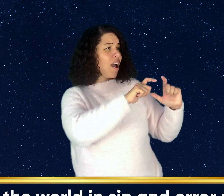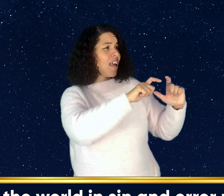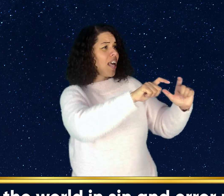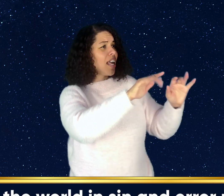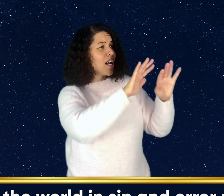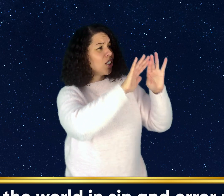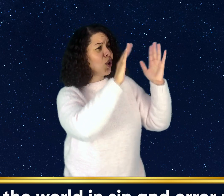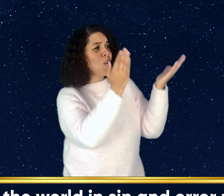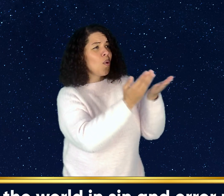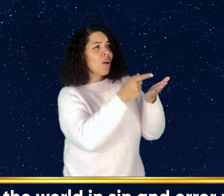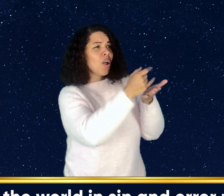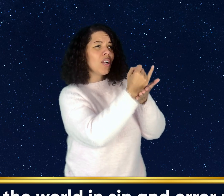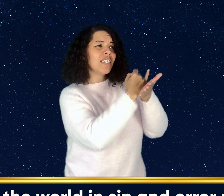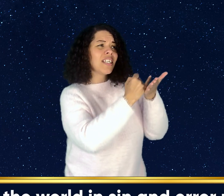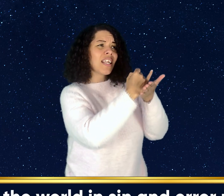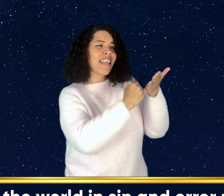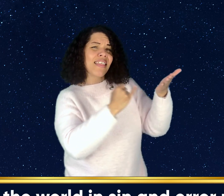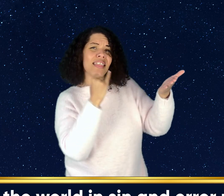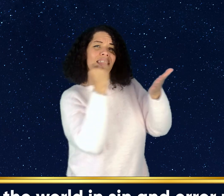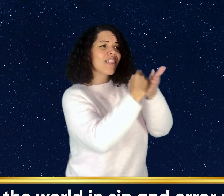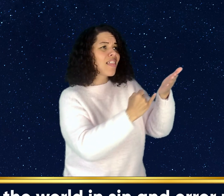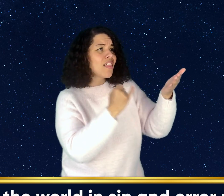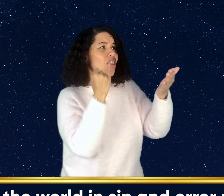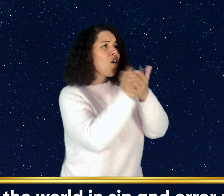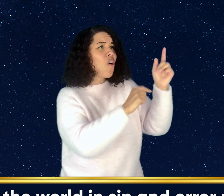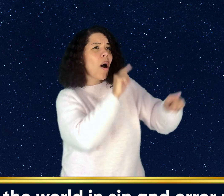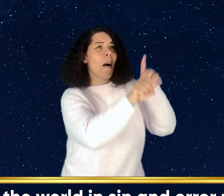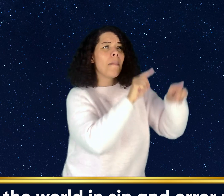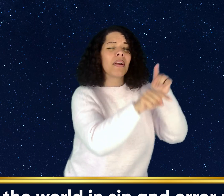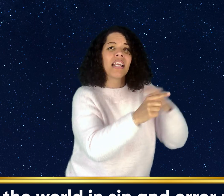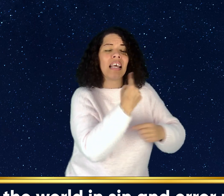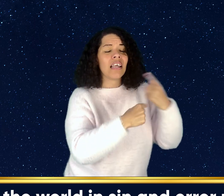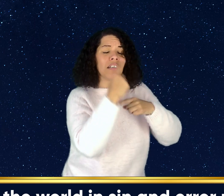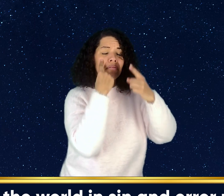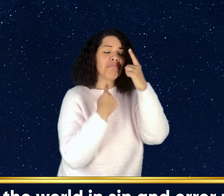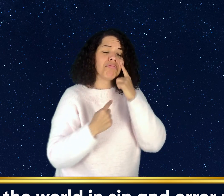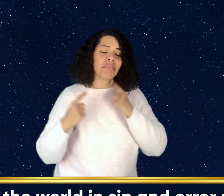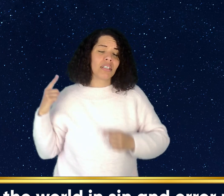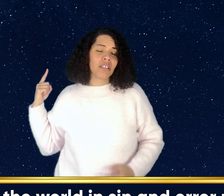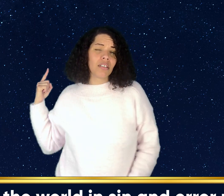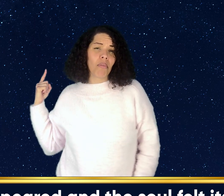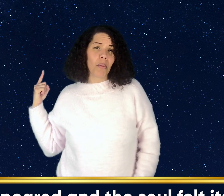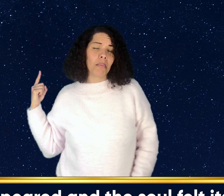Long lay the world in sin and error pining, till